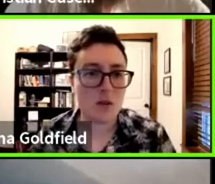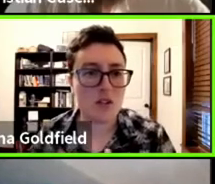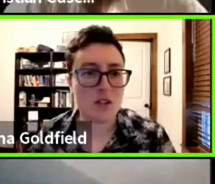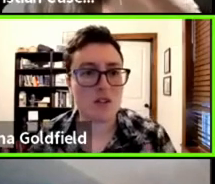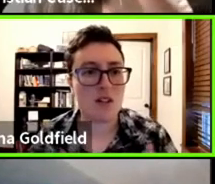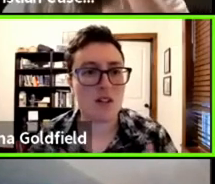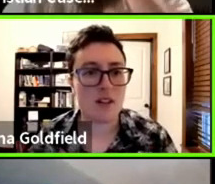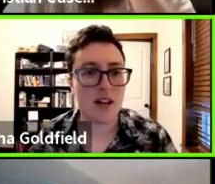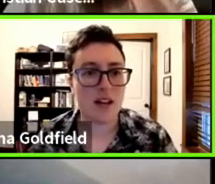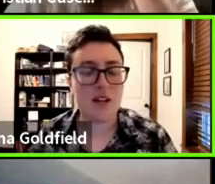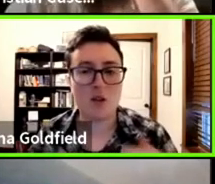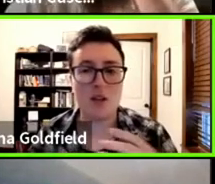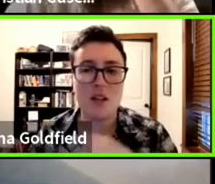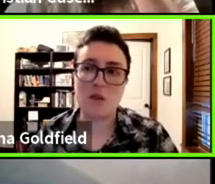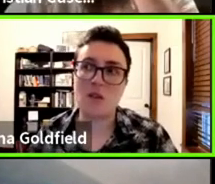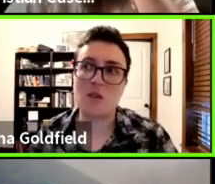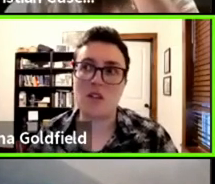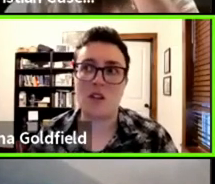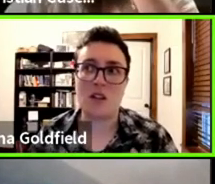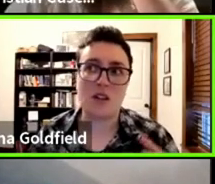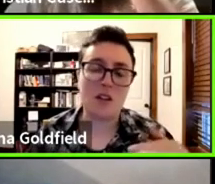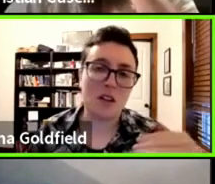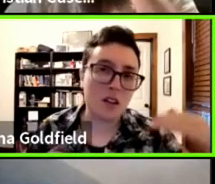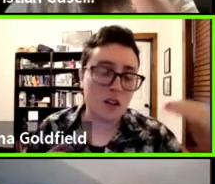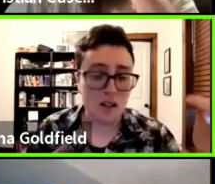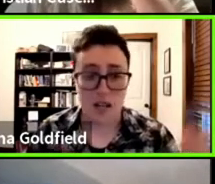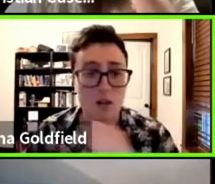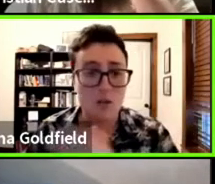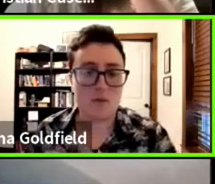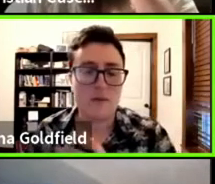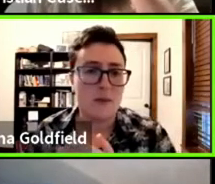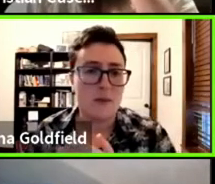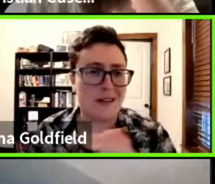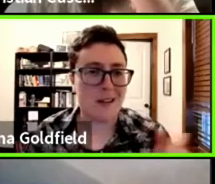if it's languages, things like that. So if you're teaching